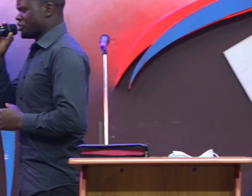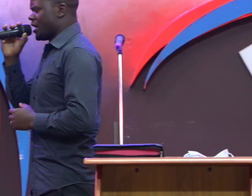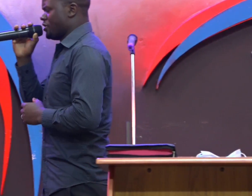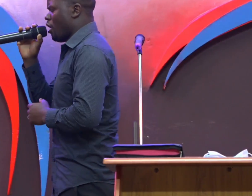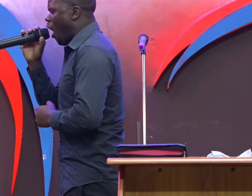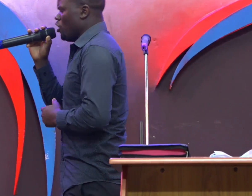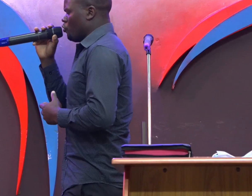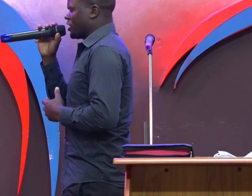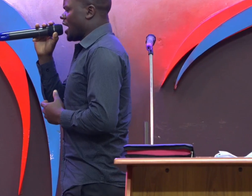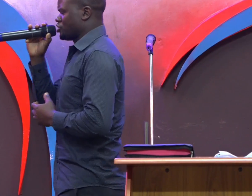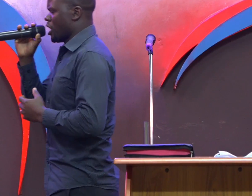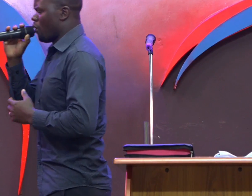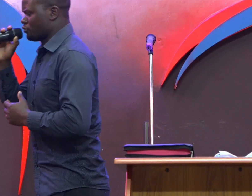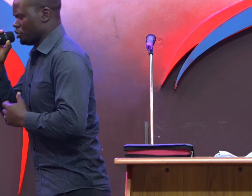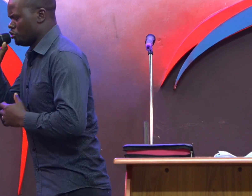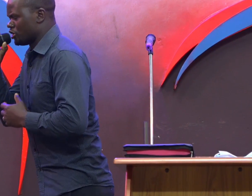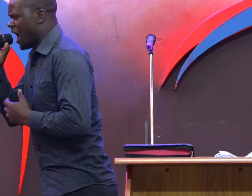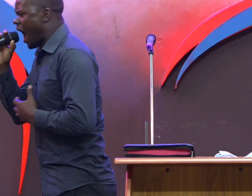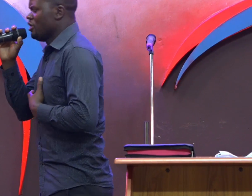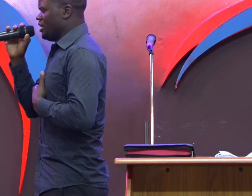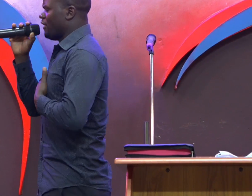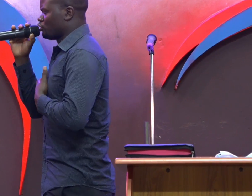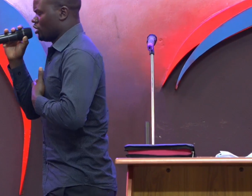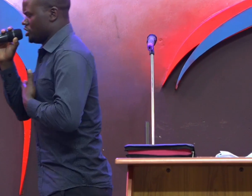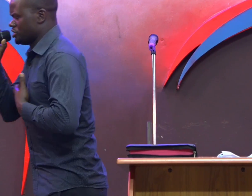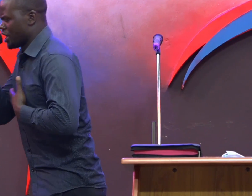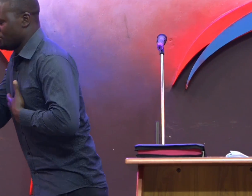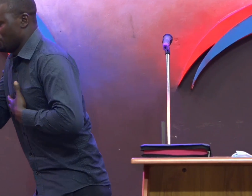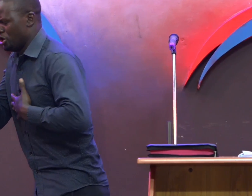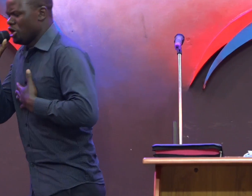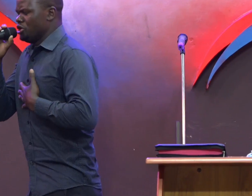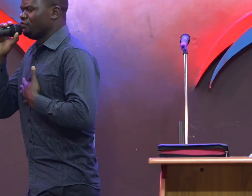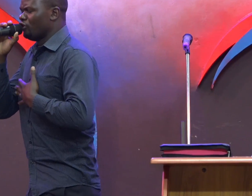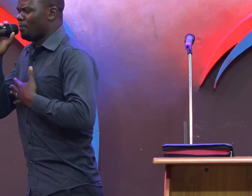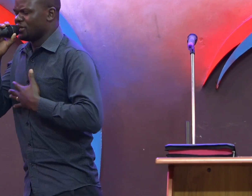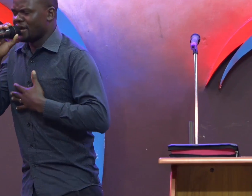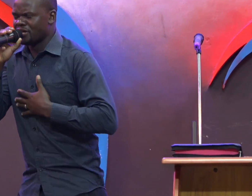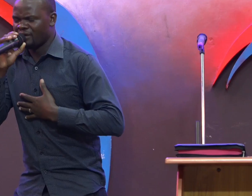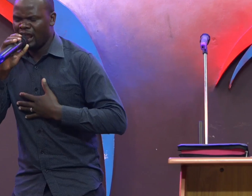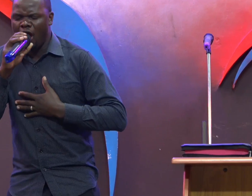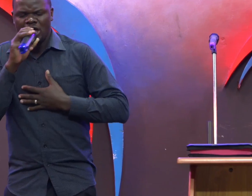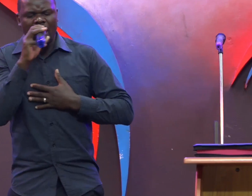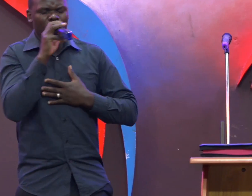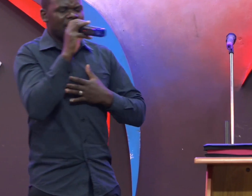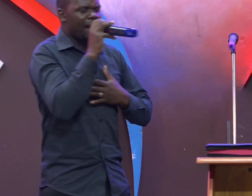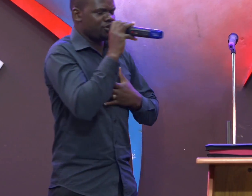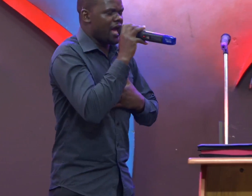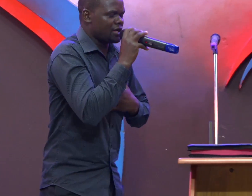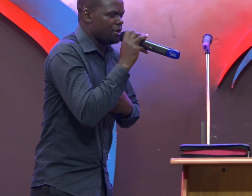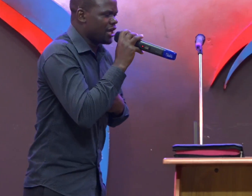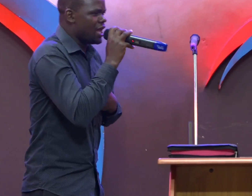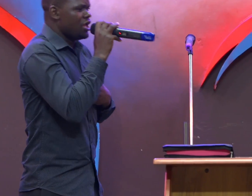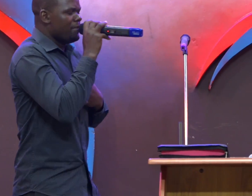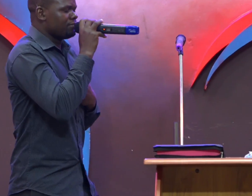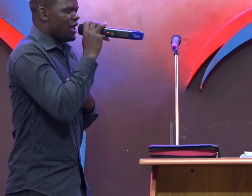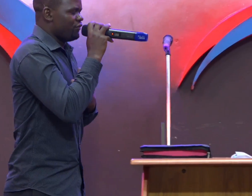One thing that I know, we can't share what we do not have. If at all inside me is full of bitterness, heaven Lord, I'll end up